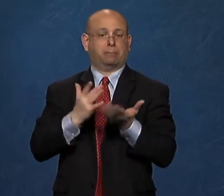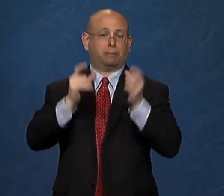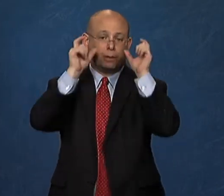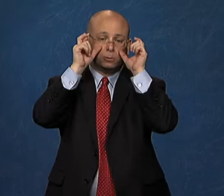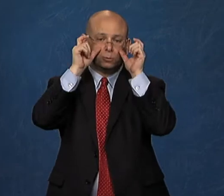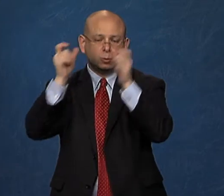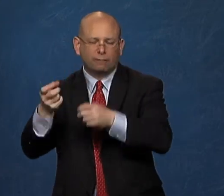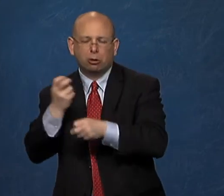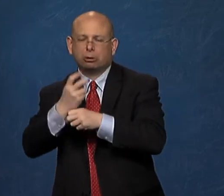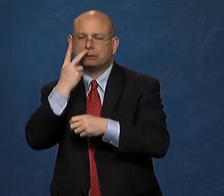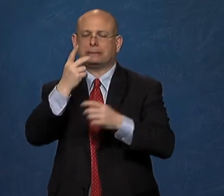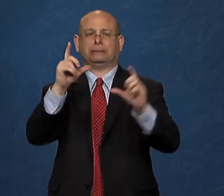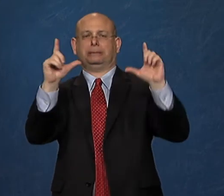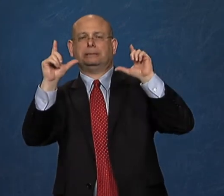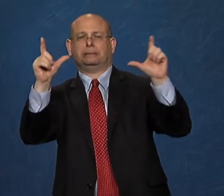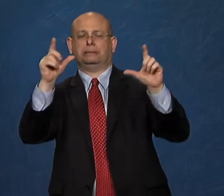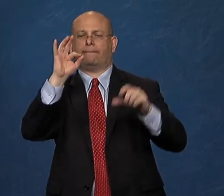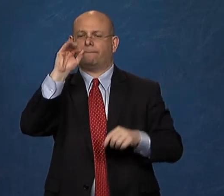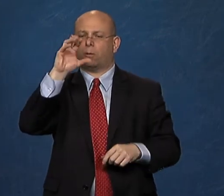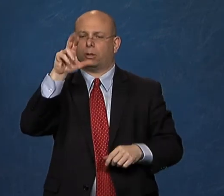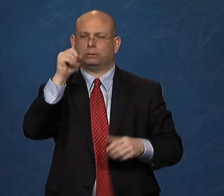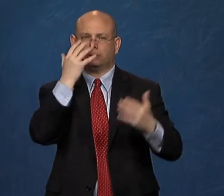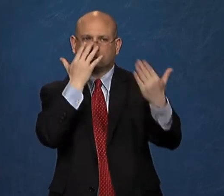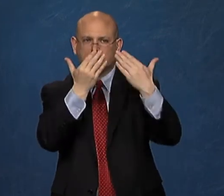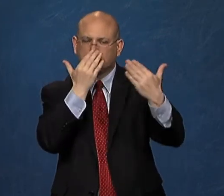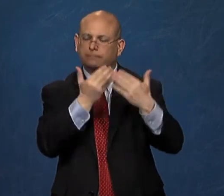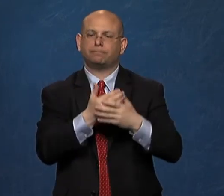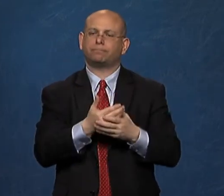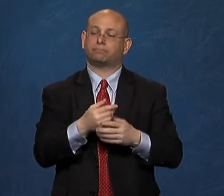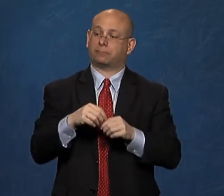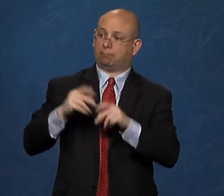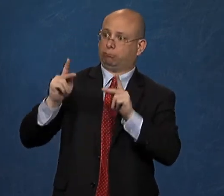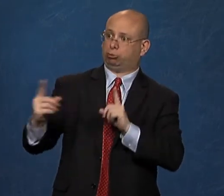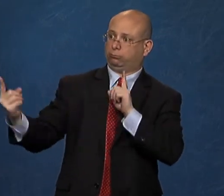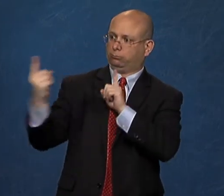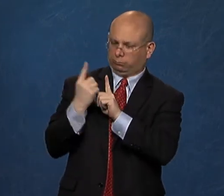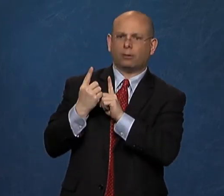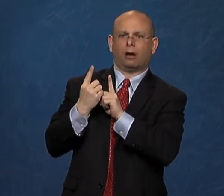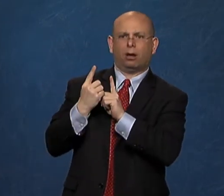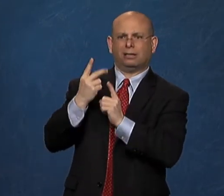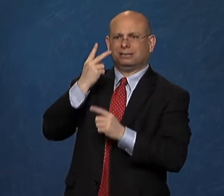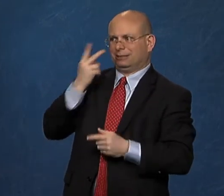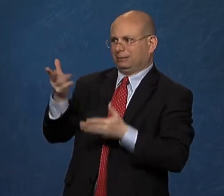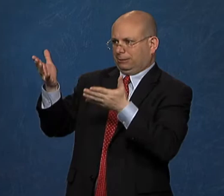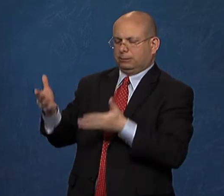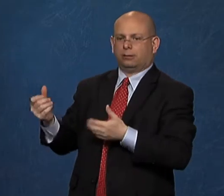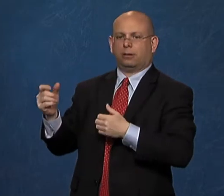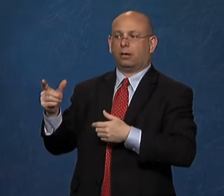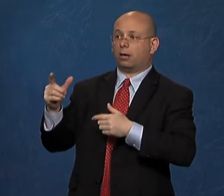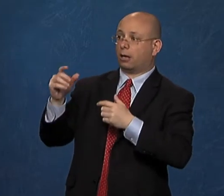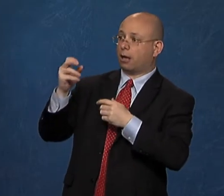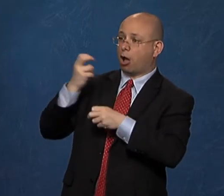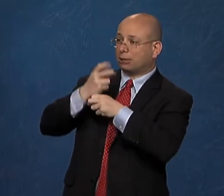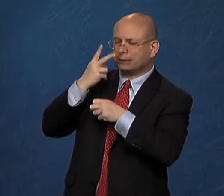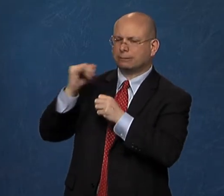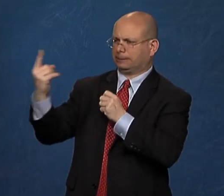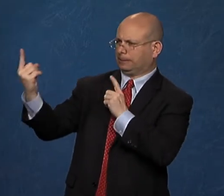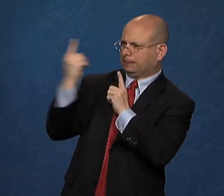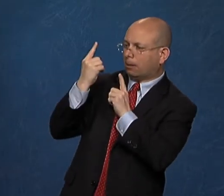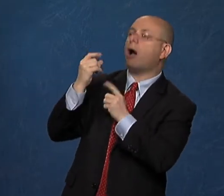screen when the screen is in front of their face, above them on the bed, or if they don't have their eyeglasses on and maybe have a hard time seeing. In that situation,